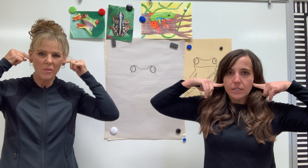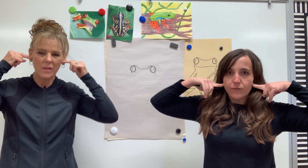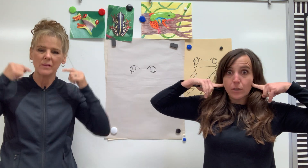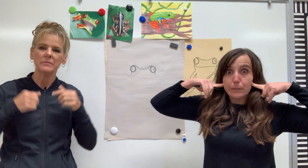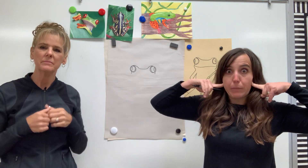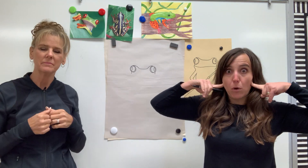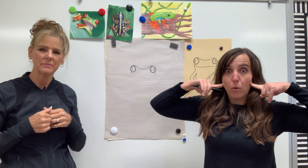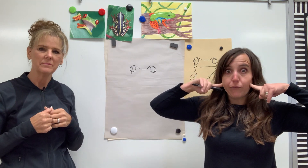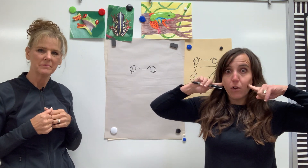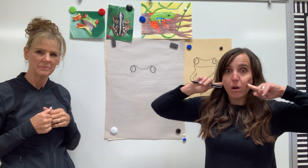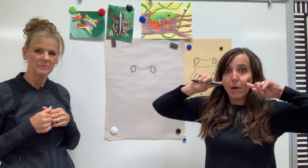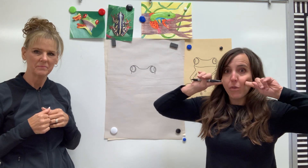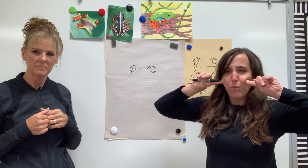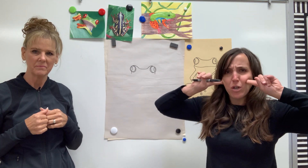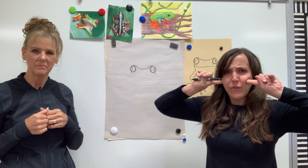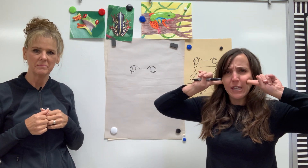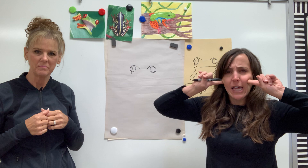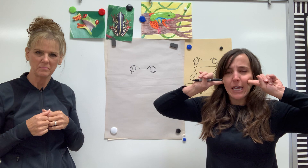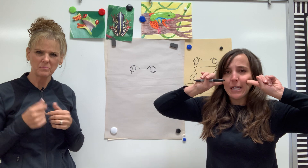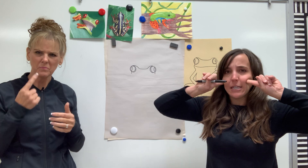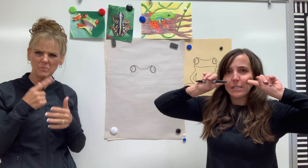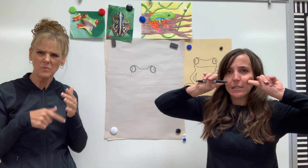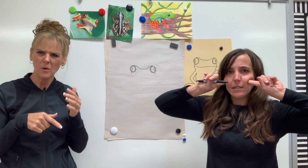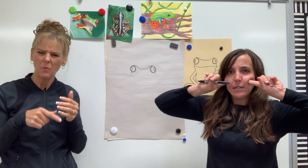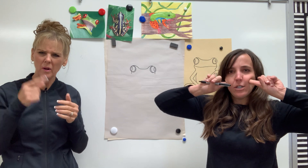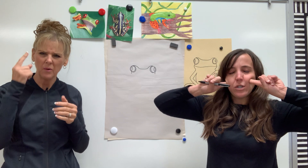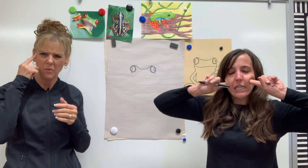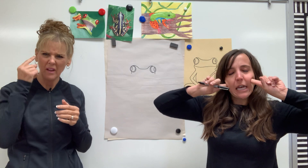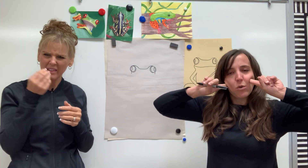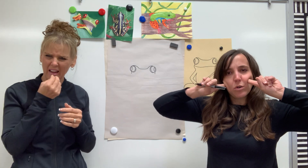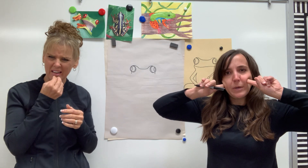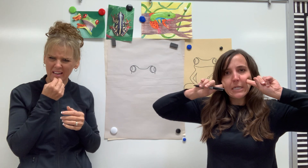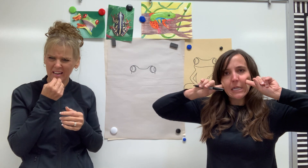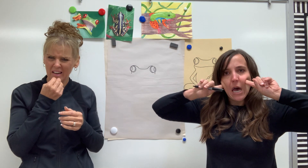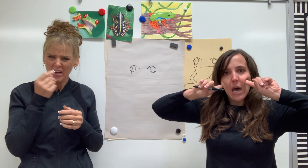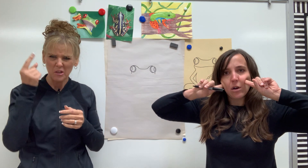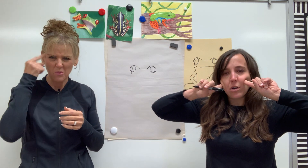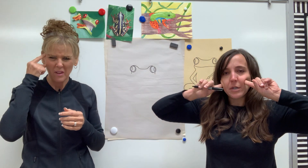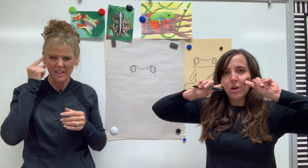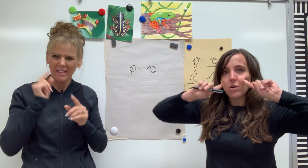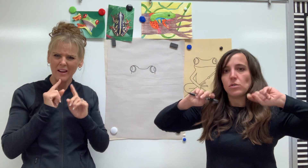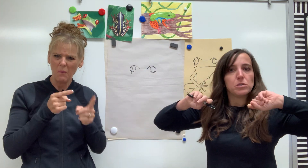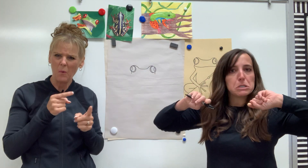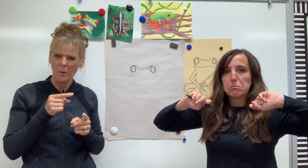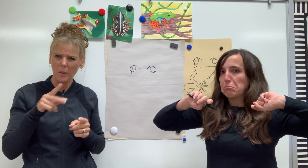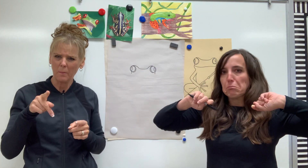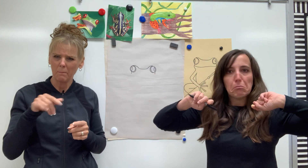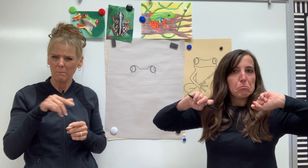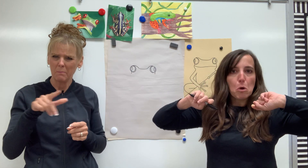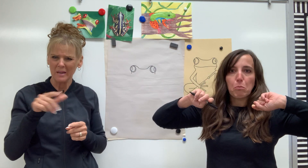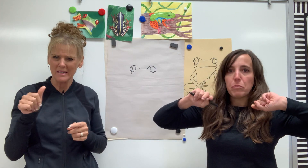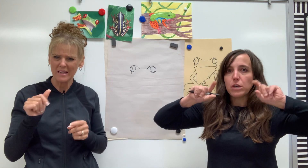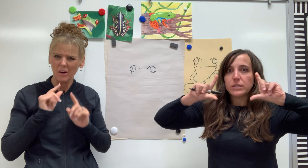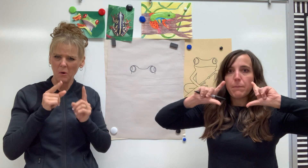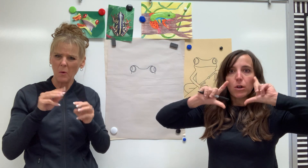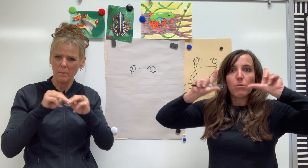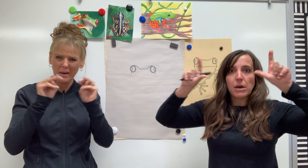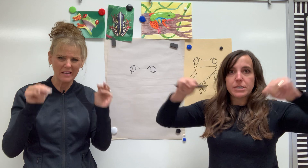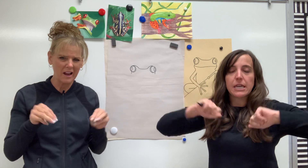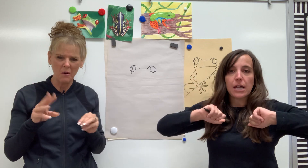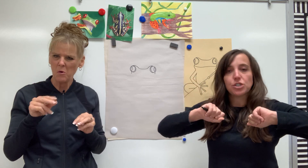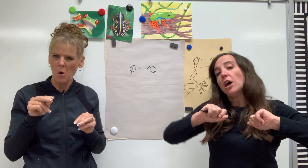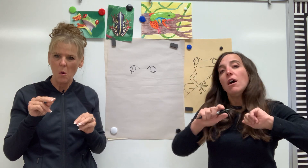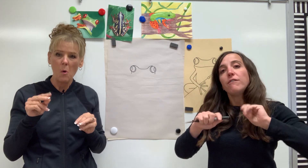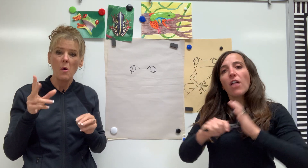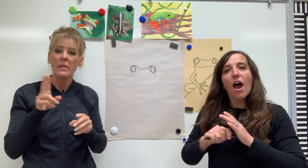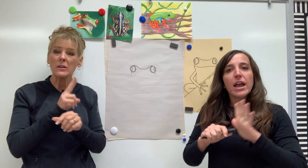way across for his big old frog mouth. What do you think they eat? Do you think they order pizza or go to McDonald's? Nope, they use that big old